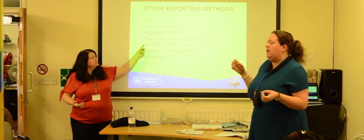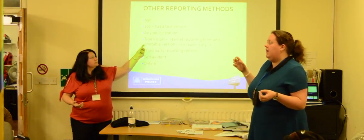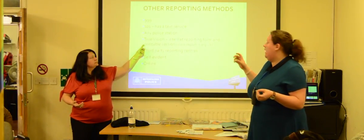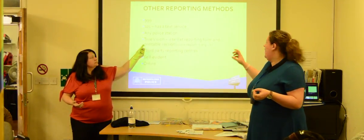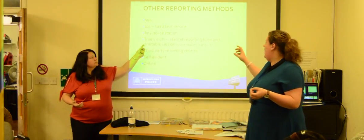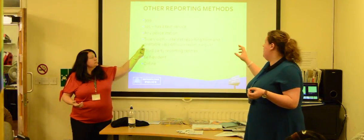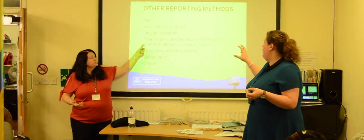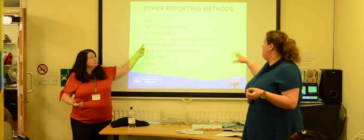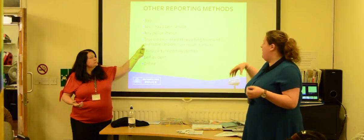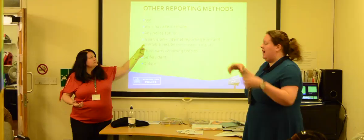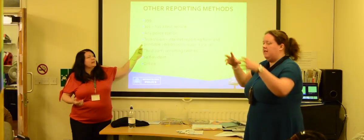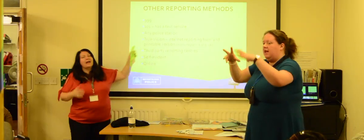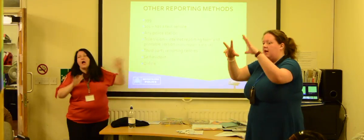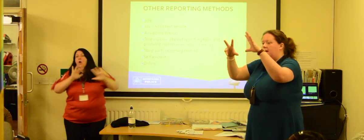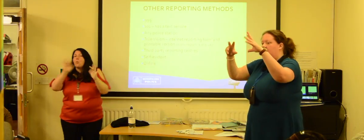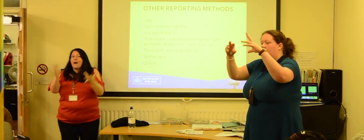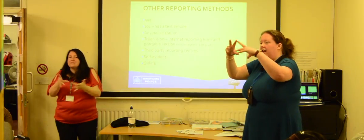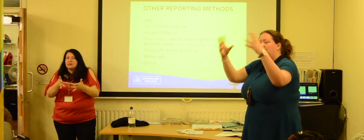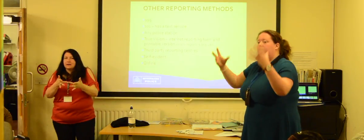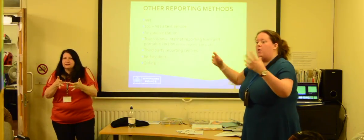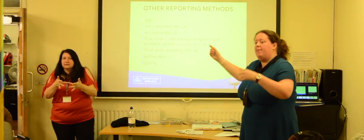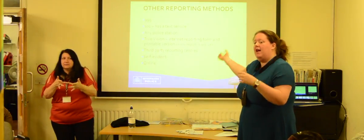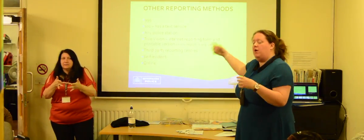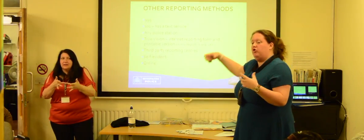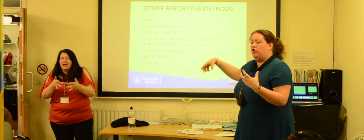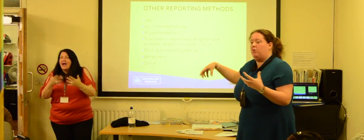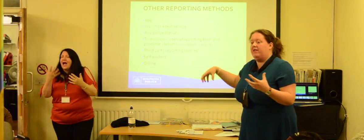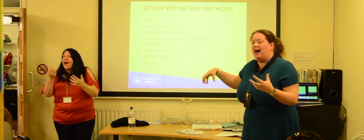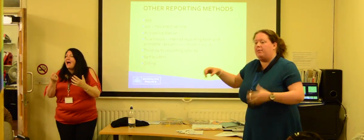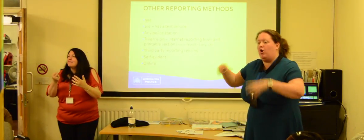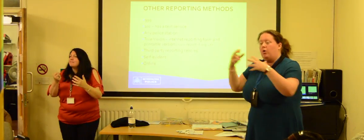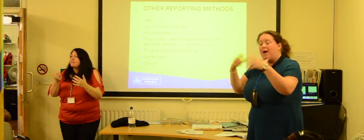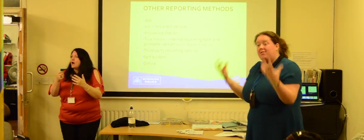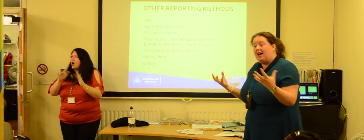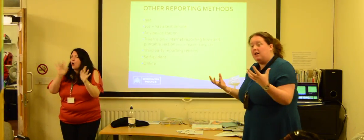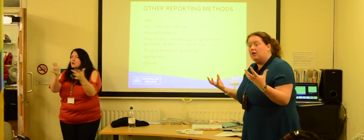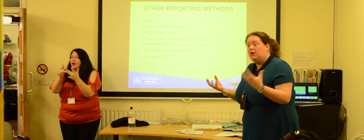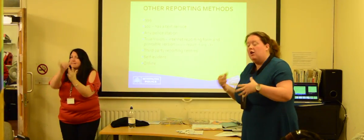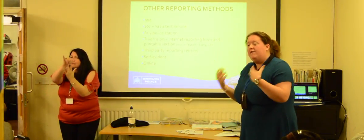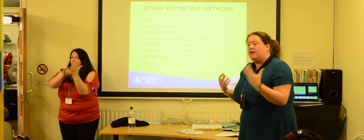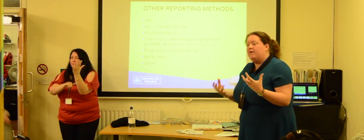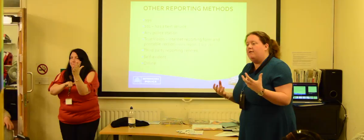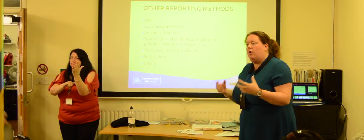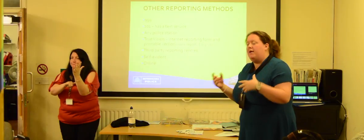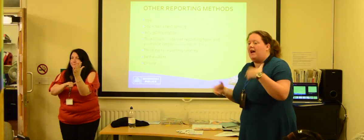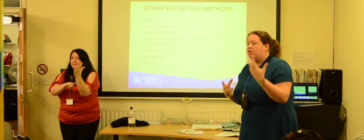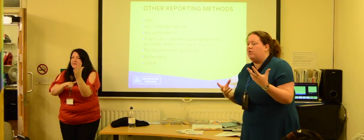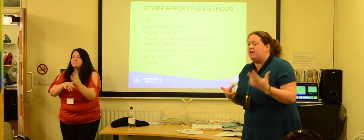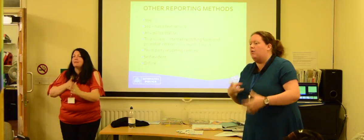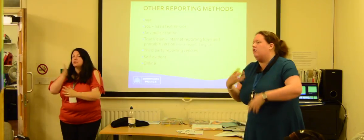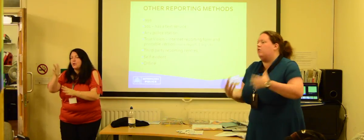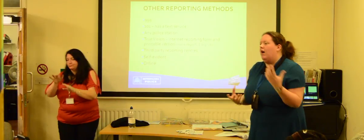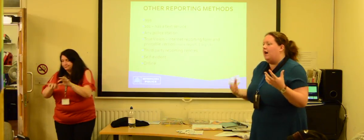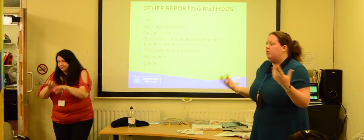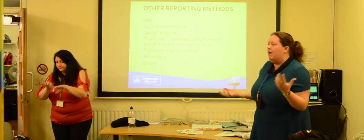reportit-it.org.uk, is a website that has like an online form, a bit like what I just showed you on the app, but on a website. So you can fill a form and it asks you all the